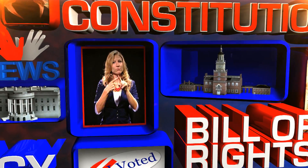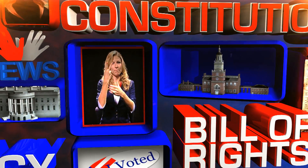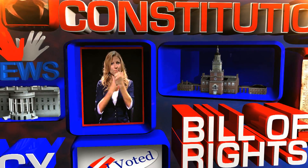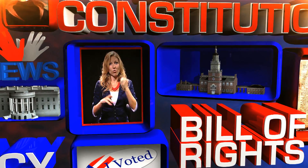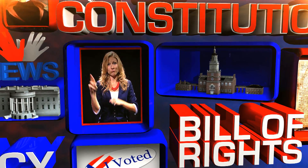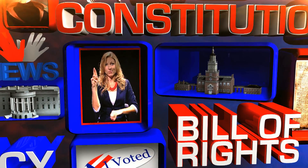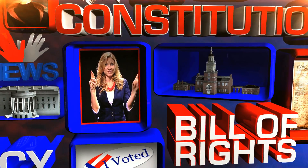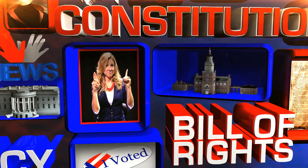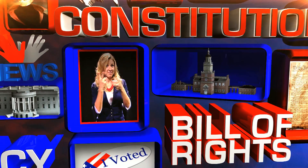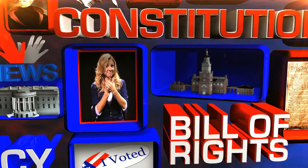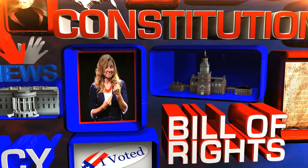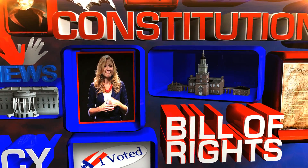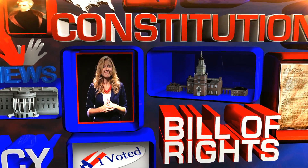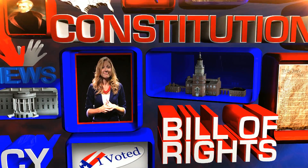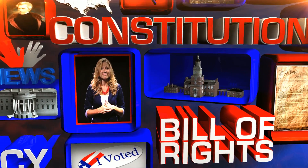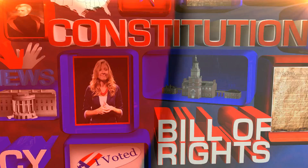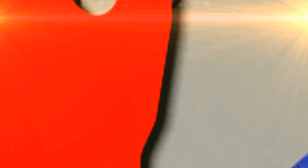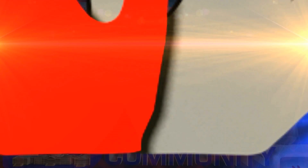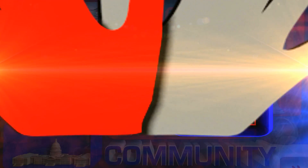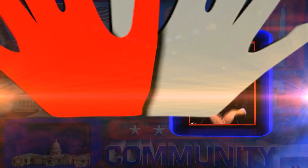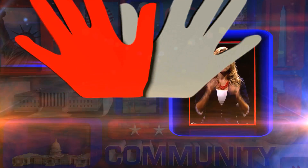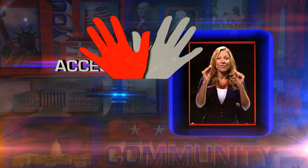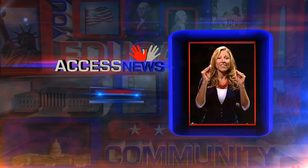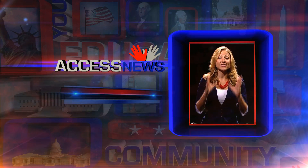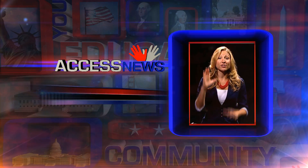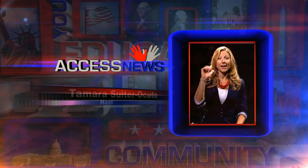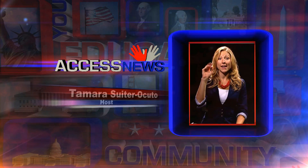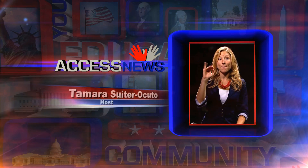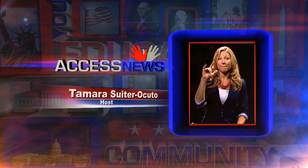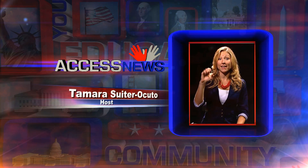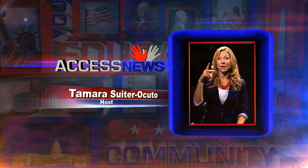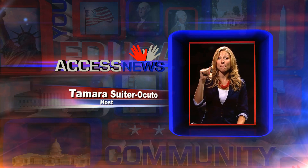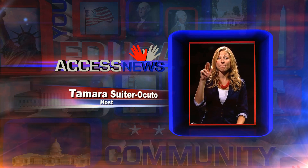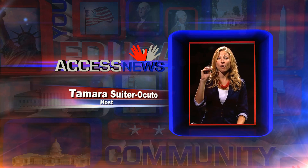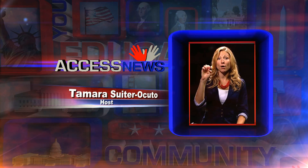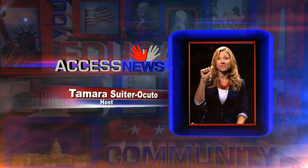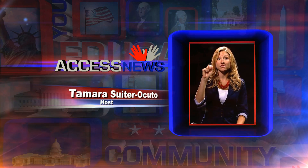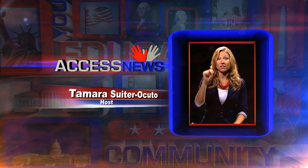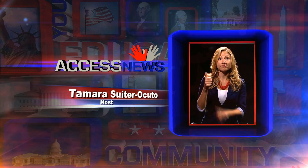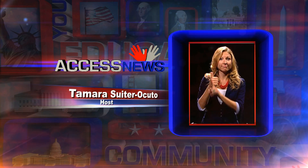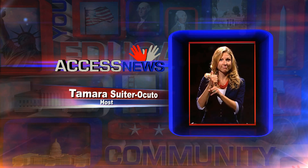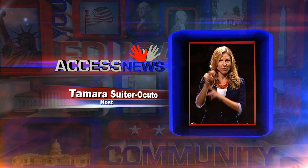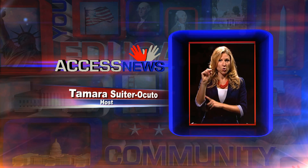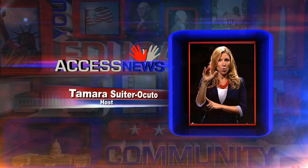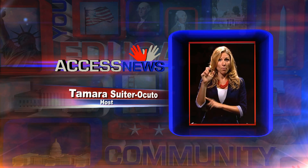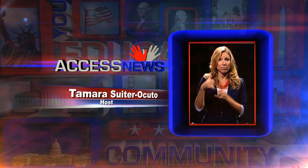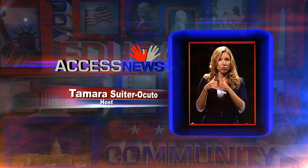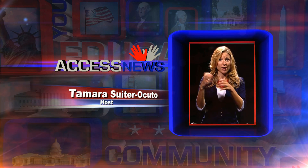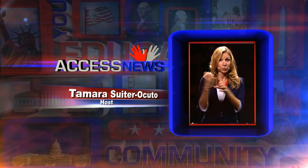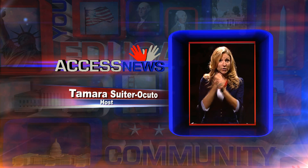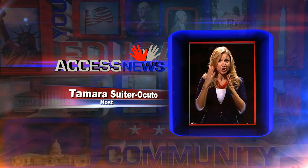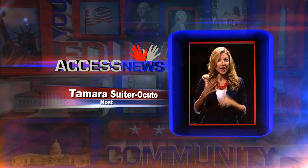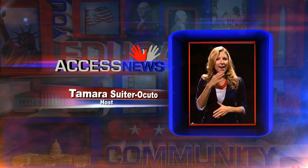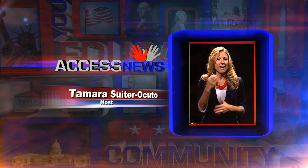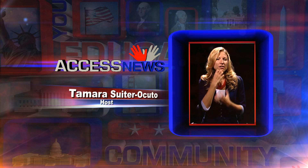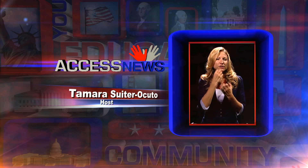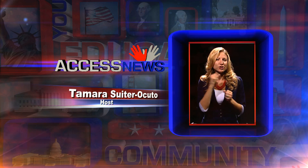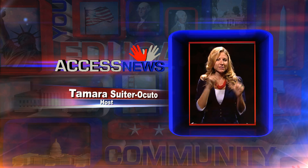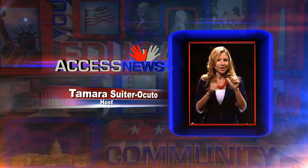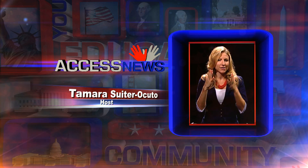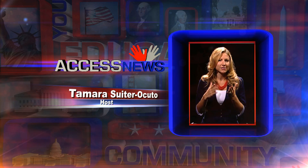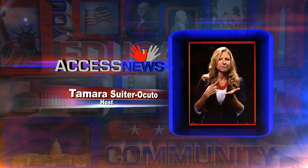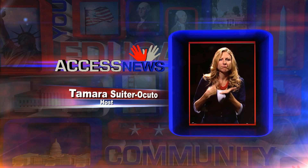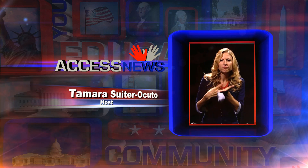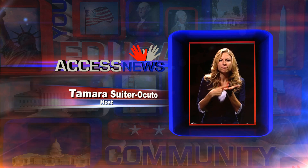and politicians from both sides of the aisle. Professor Camille Parmesan, a Nobel Prize winner and